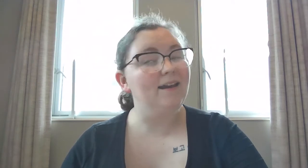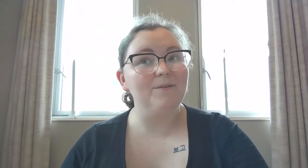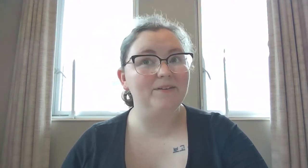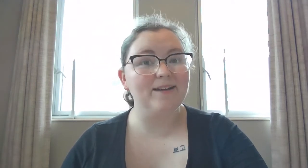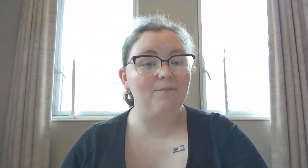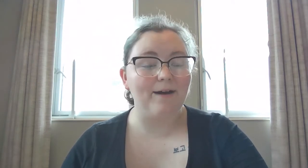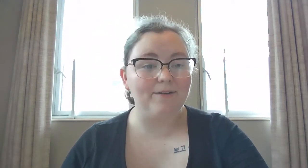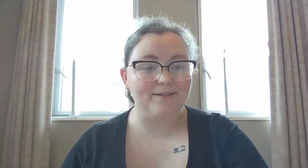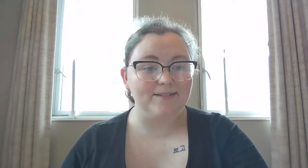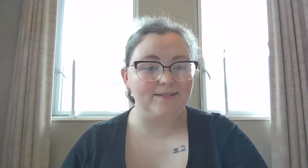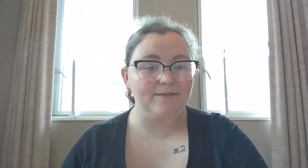down mountains.